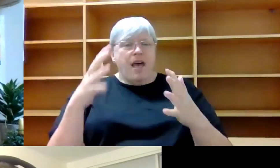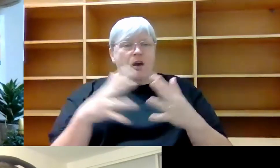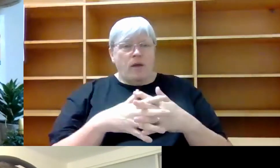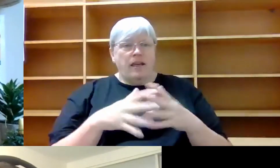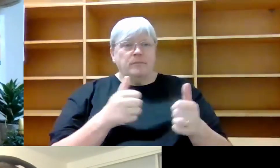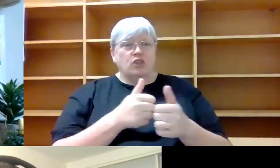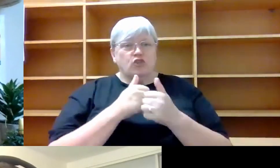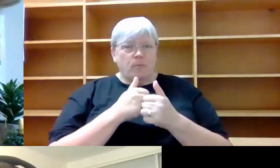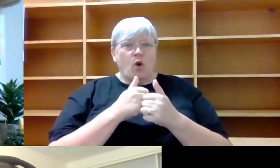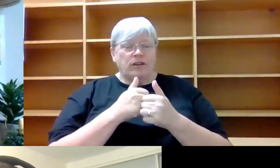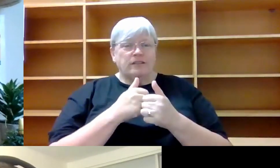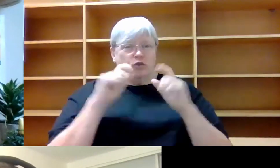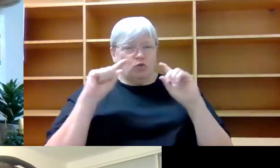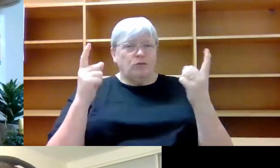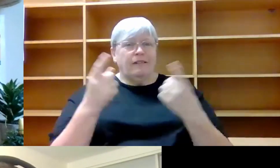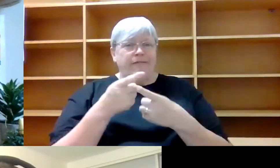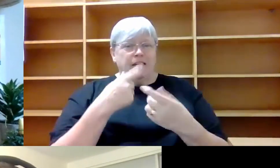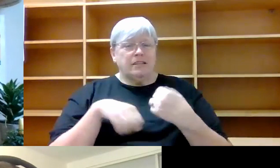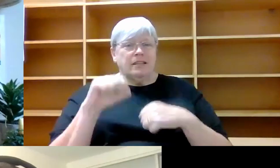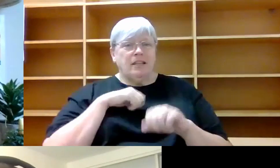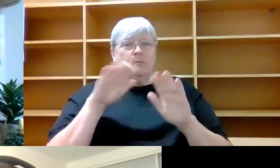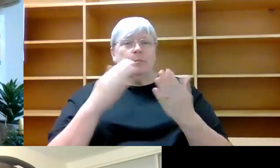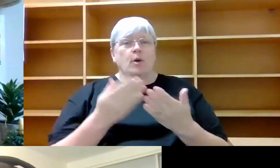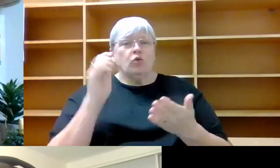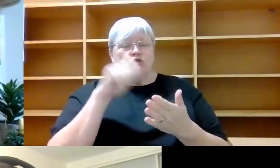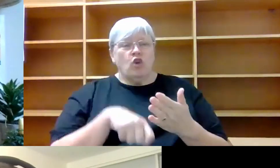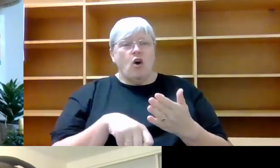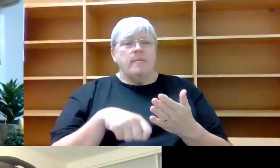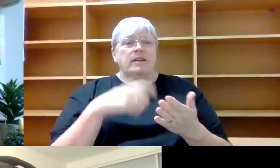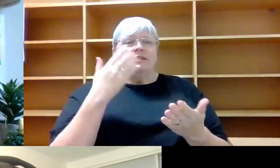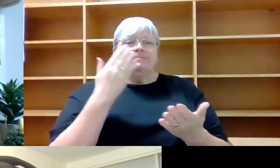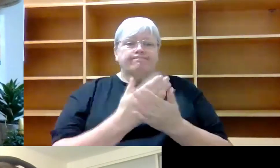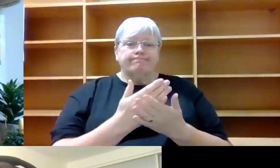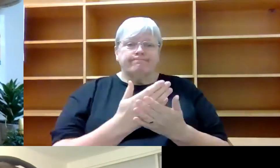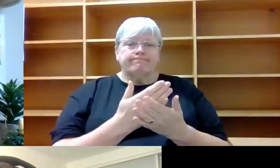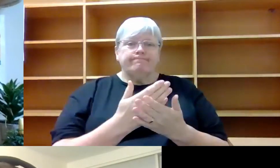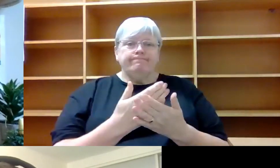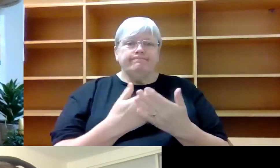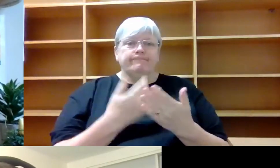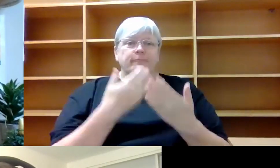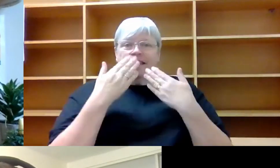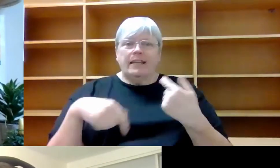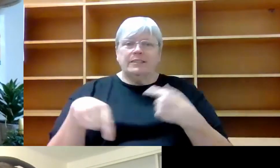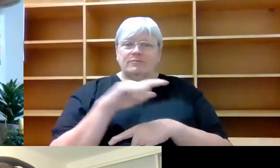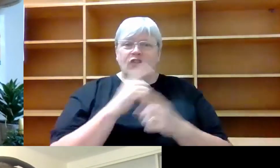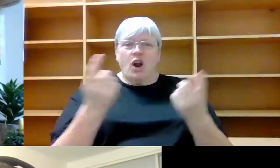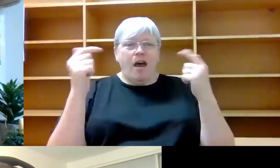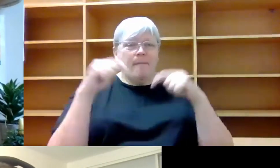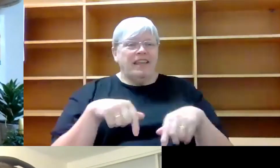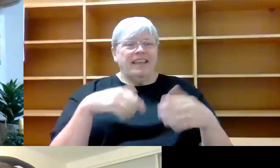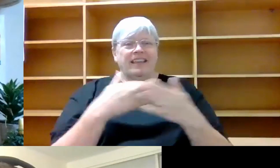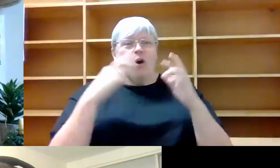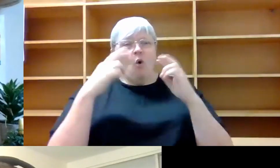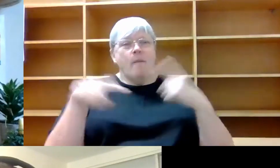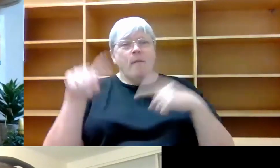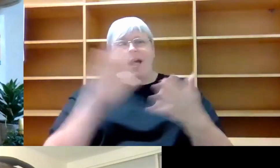indie bookshop, so very supportive of that too. Yeah, thanks very much for coming. I hope you will